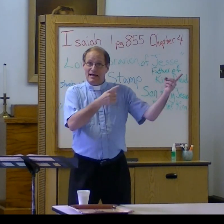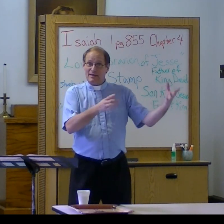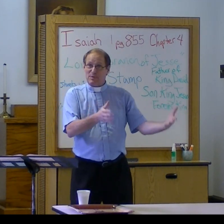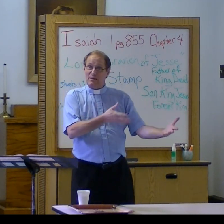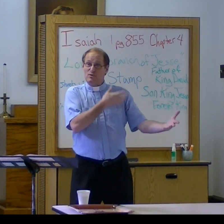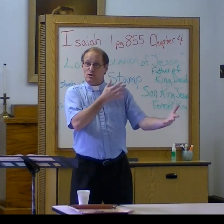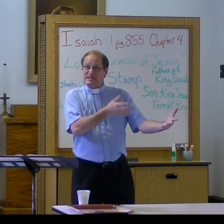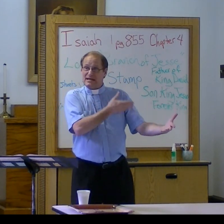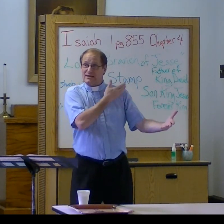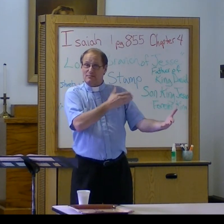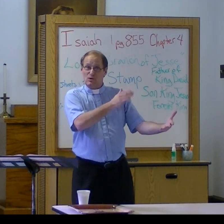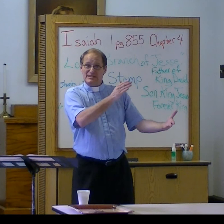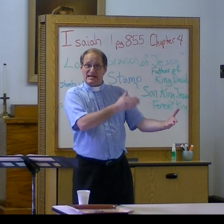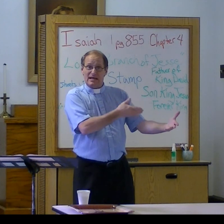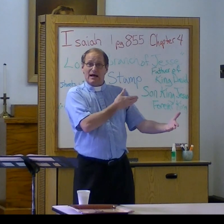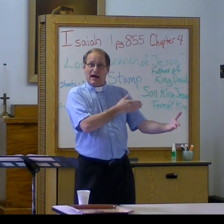He played music.